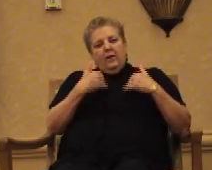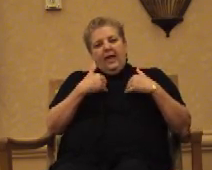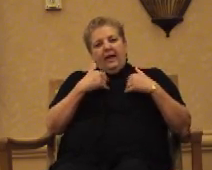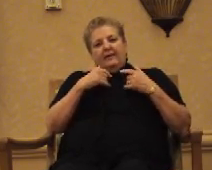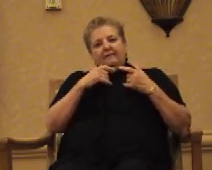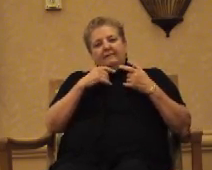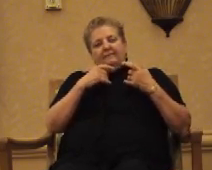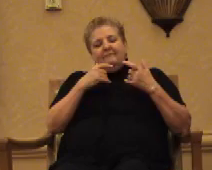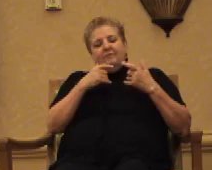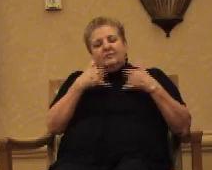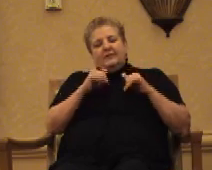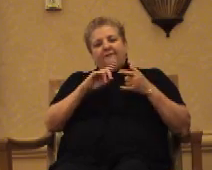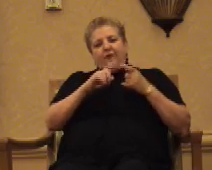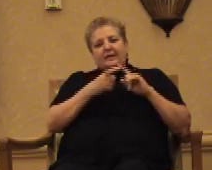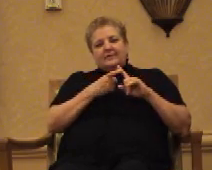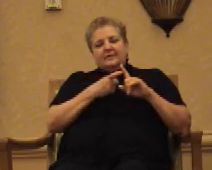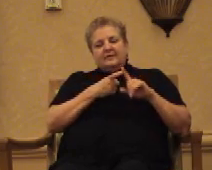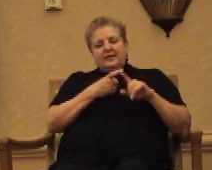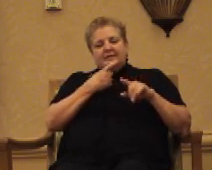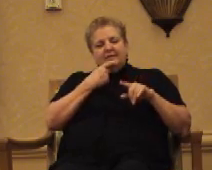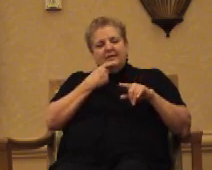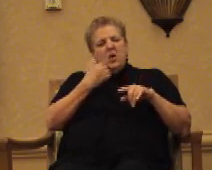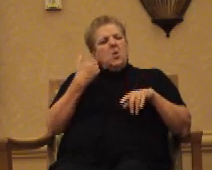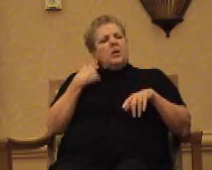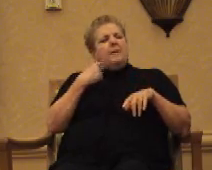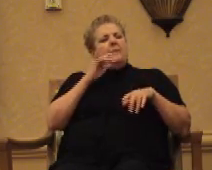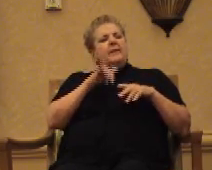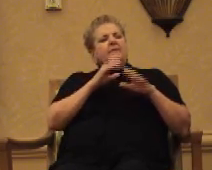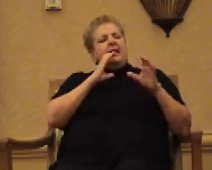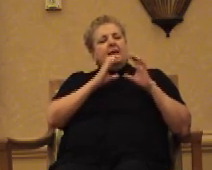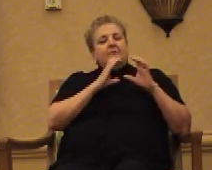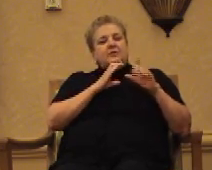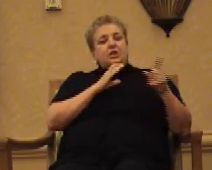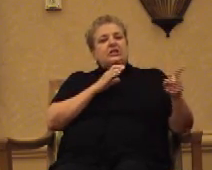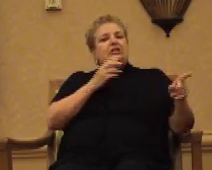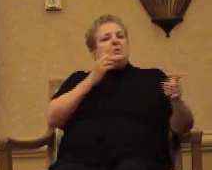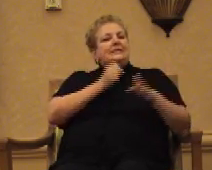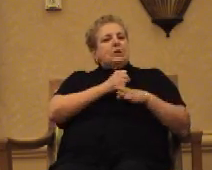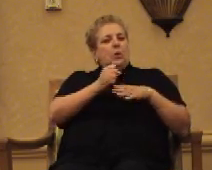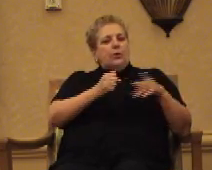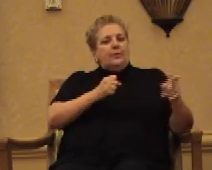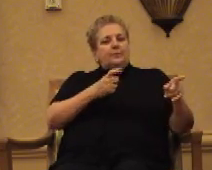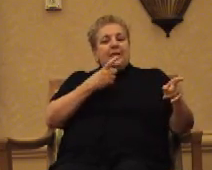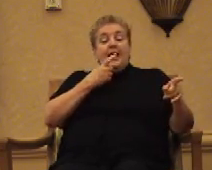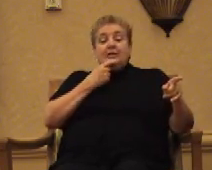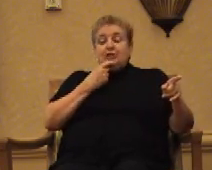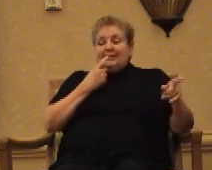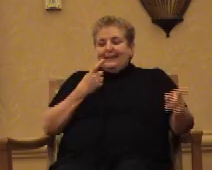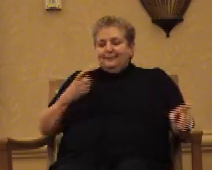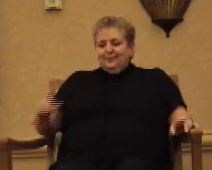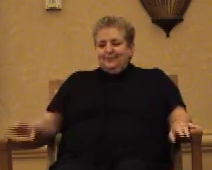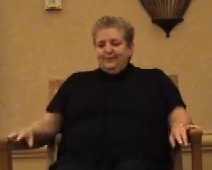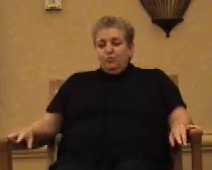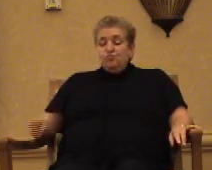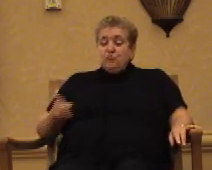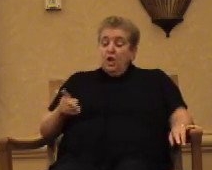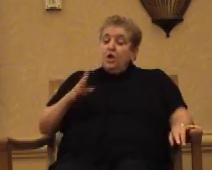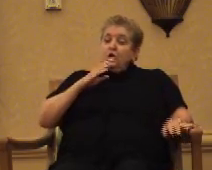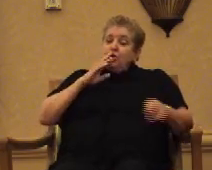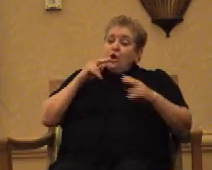remind me of the conversation, because she was the sober one. And she said, you just talked about your drinking and you